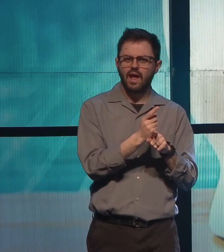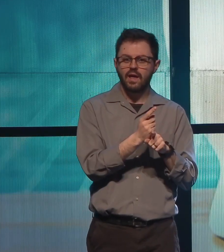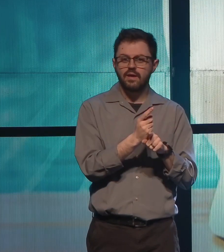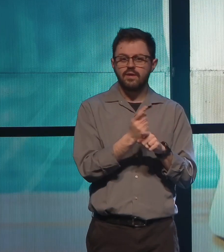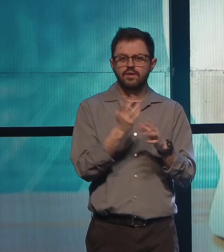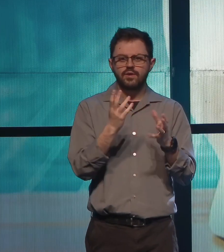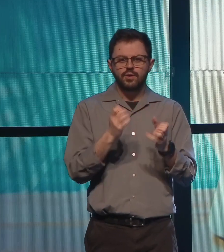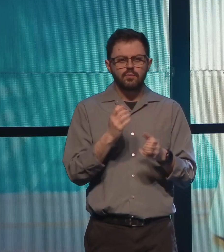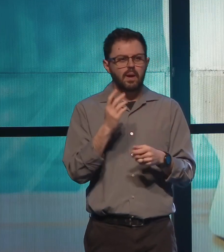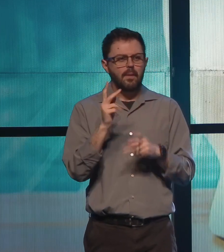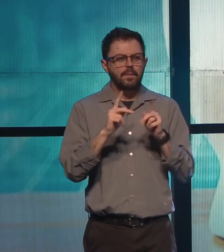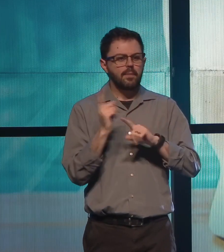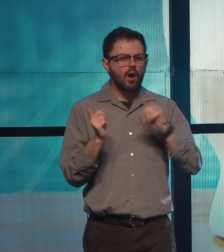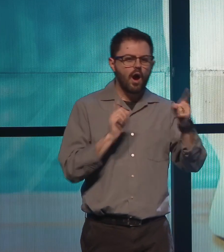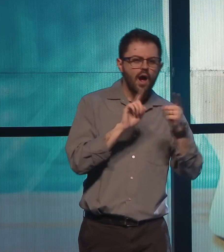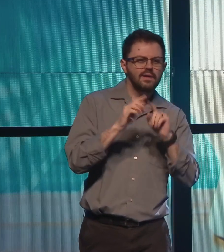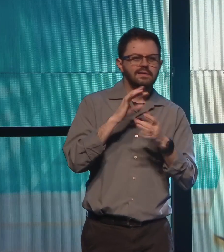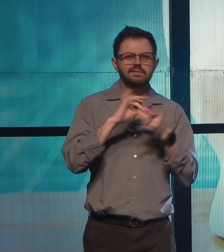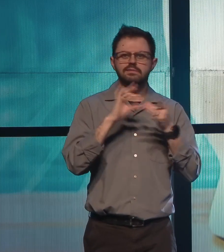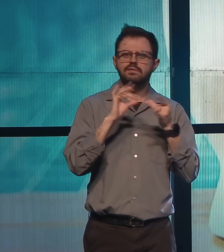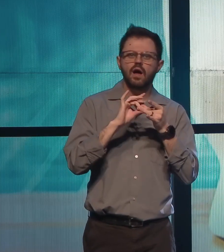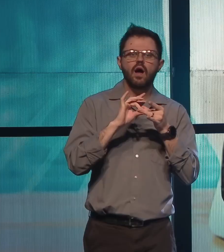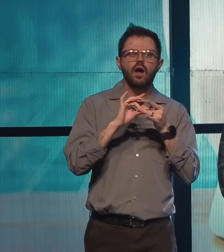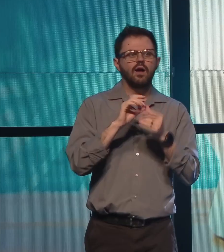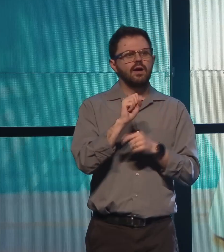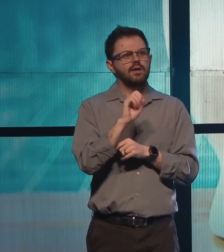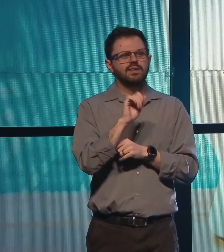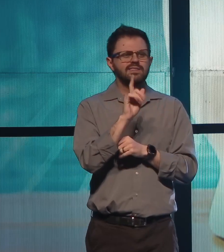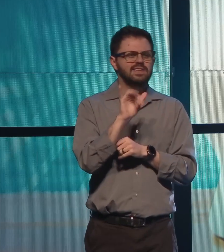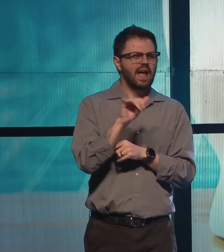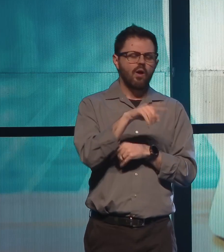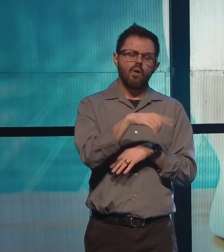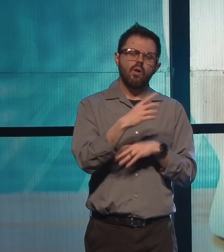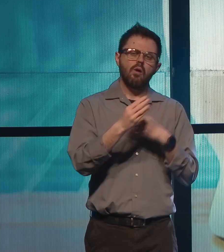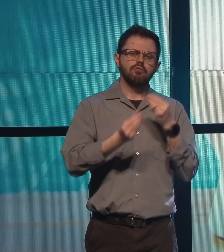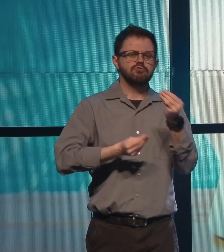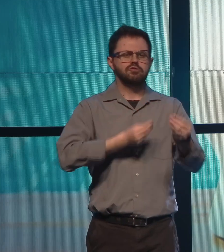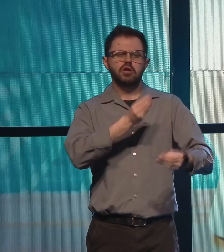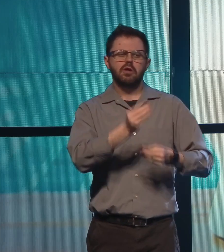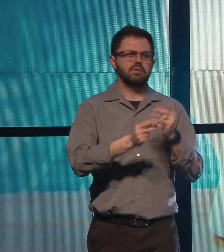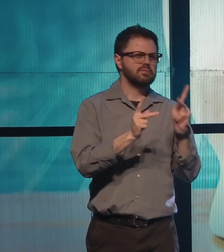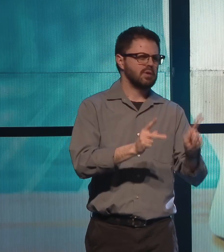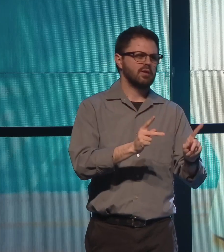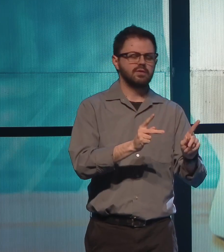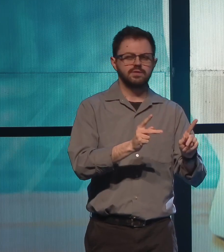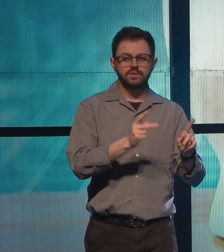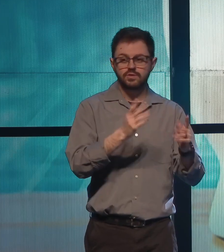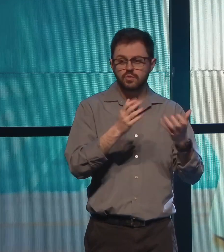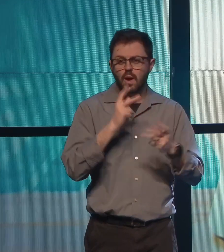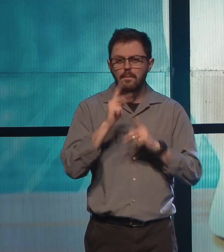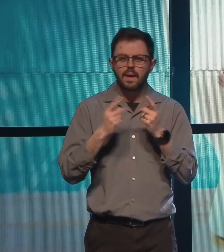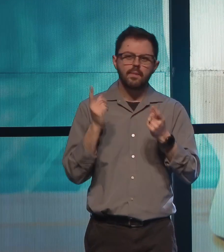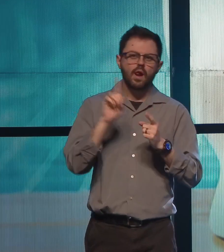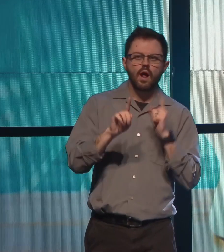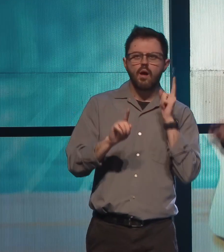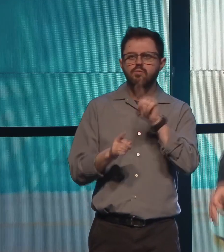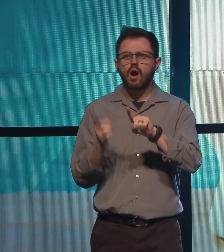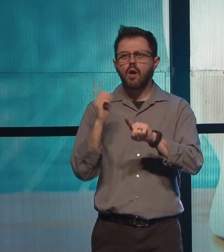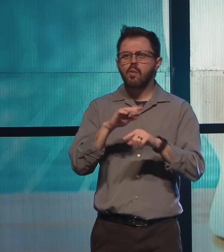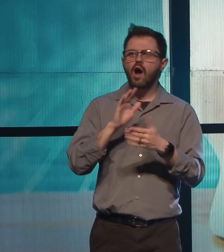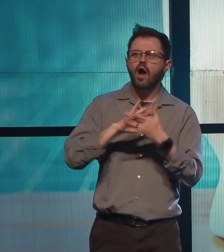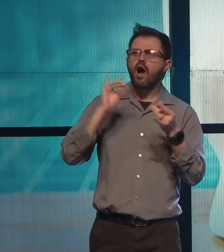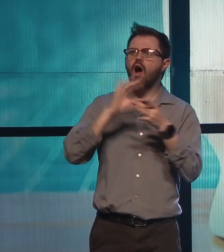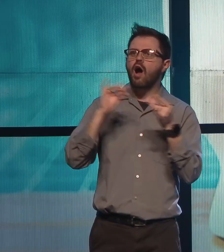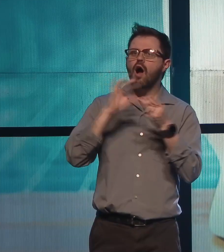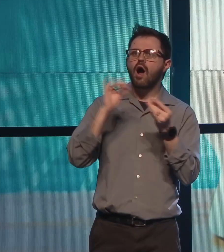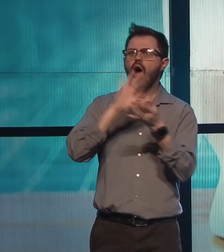say, Sally, boy, she was generous, right? You want them to say all kinds of nice things. Now, how many of you raise